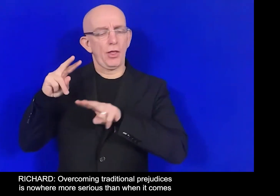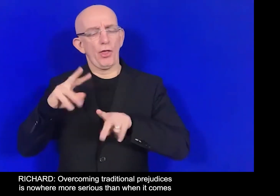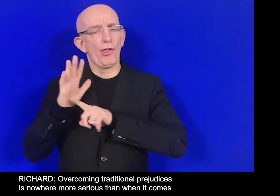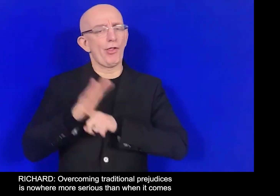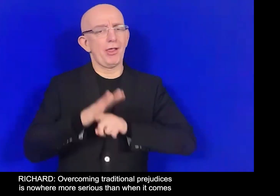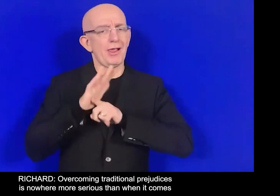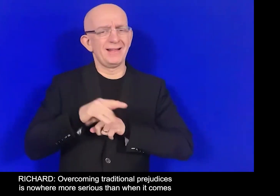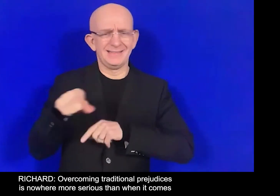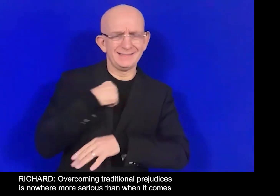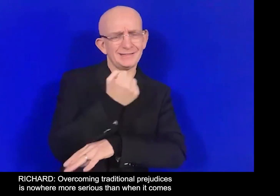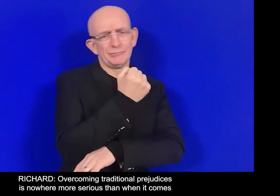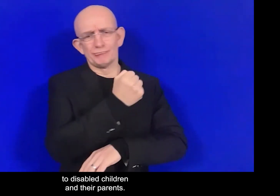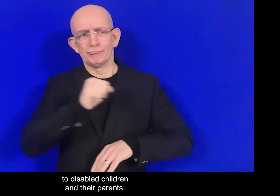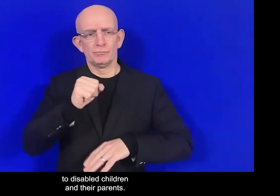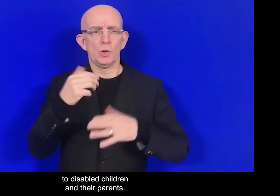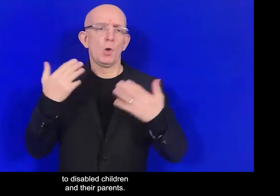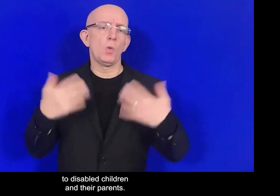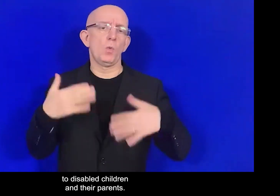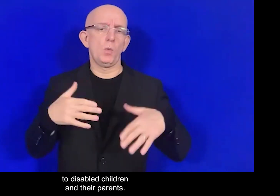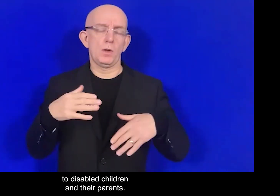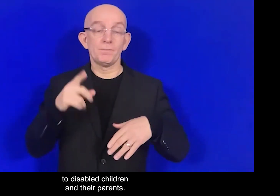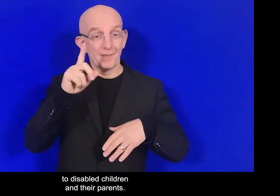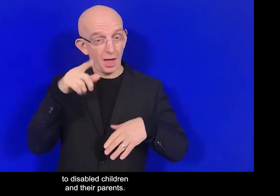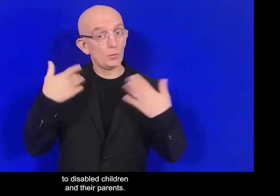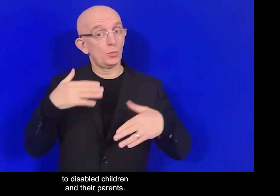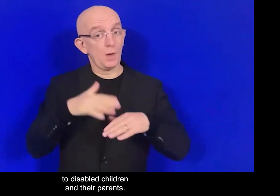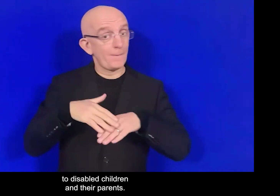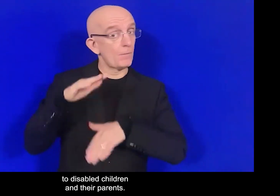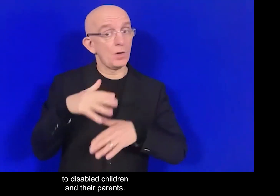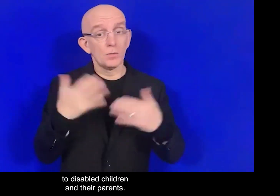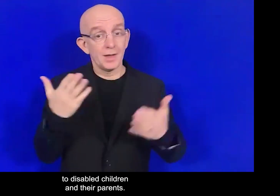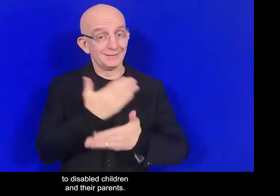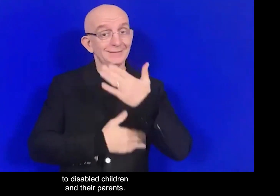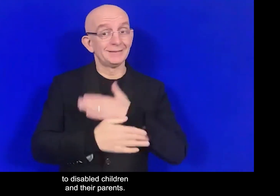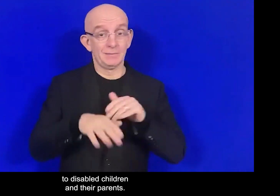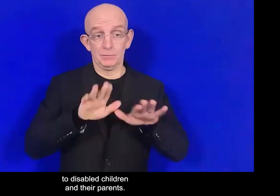prejudices is nowhere more serious than when it comes to disabled children and their parents.